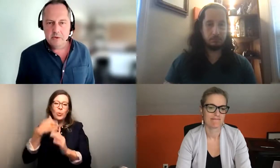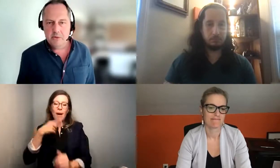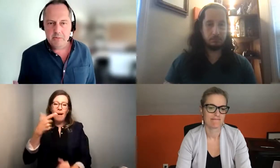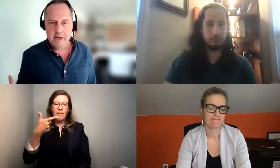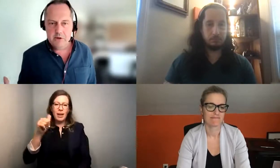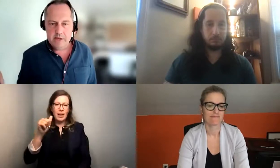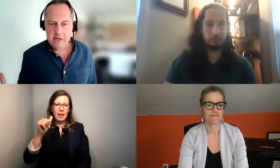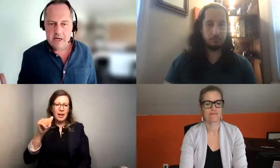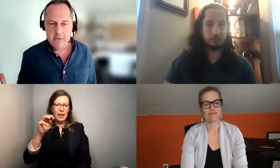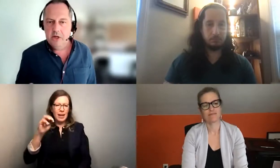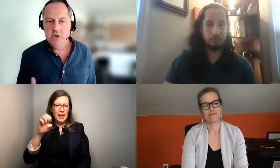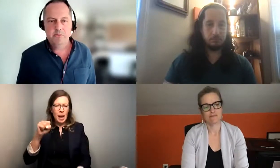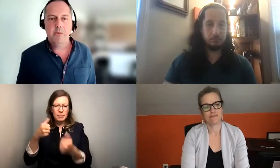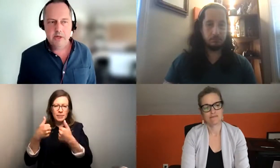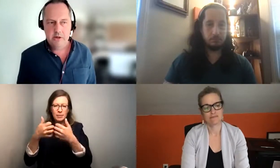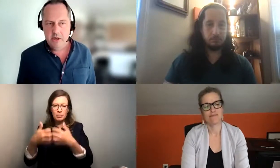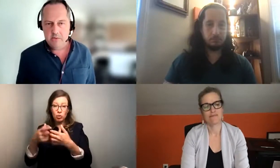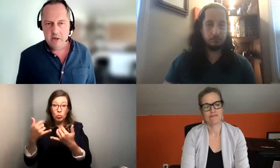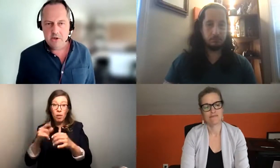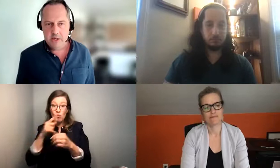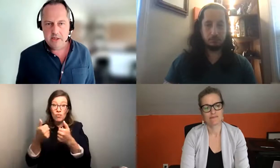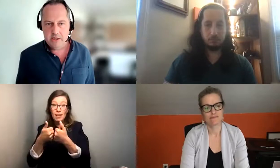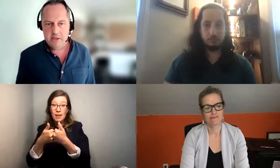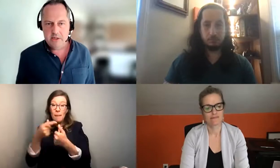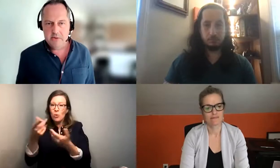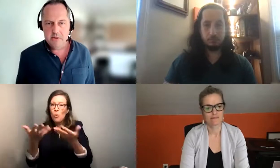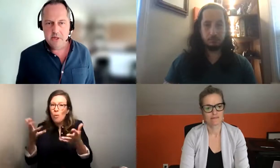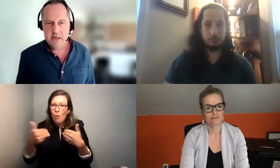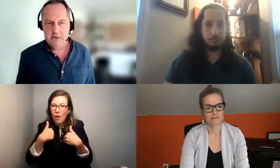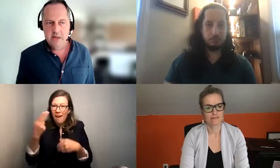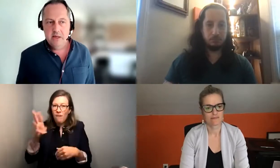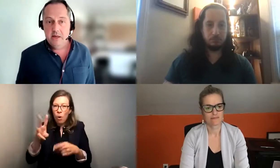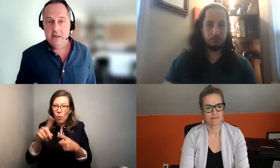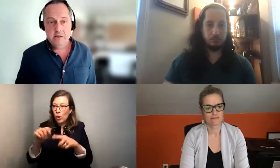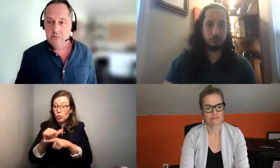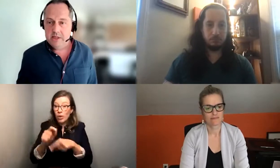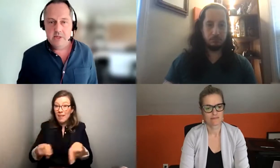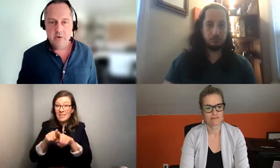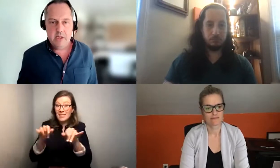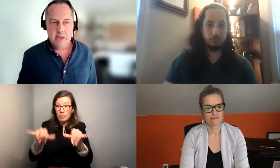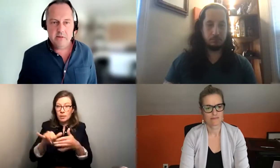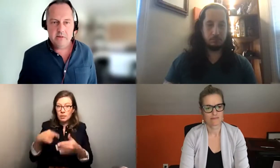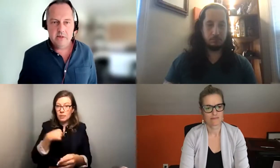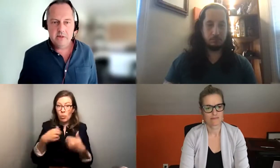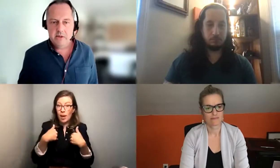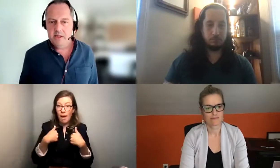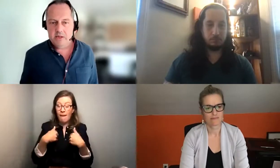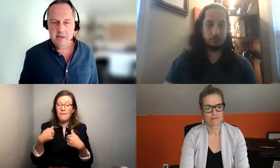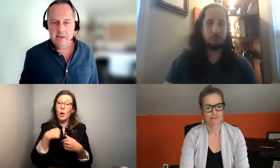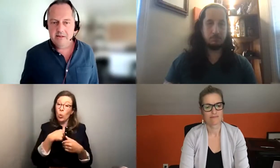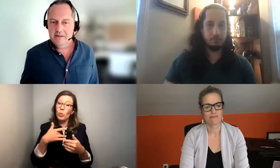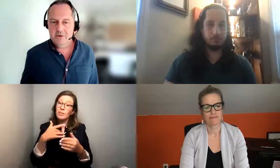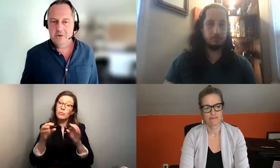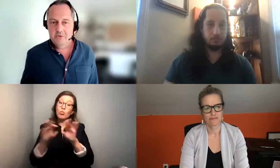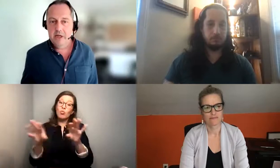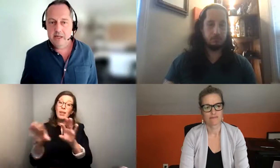you normally play an Unreal game on, you've probably got the hardware to train the same systems that we have. And we tend to release code. So